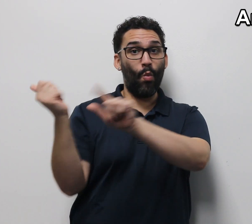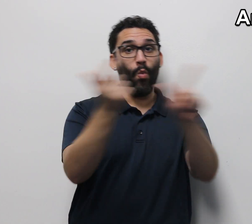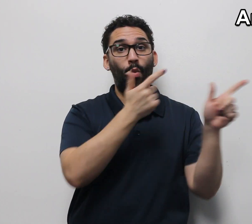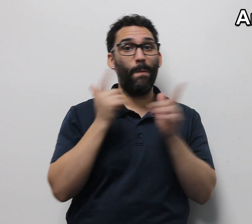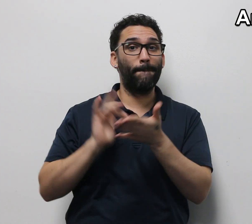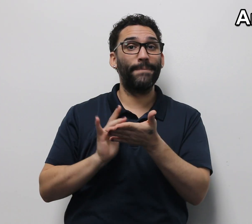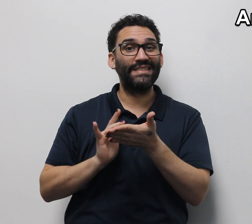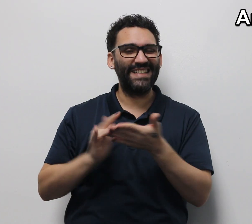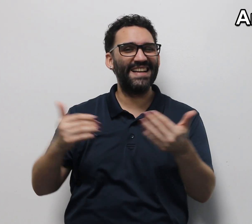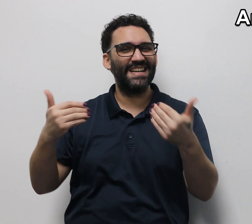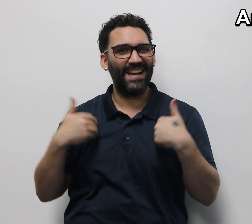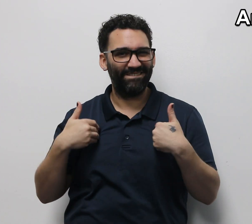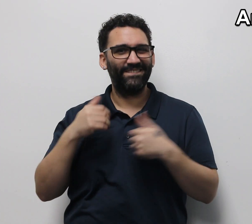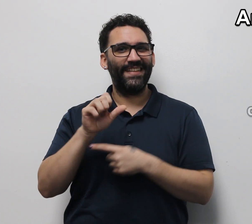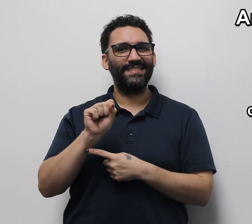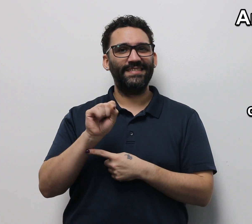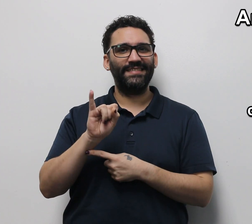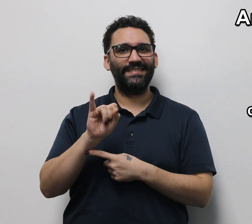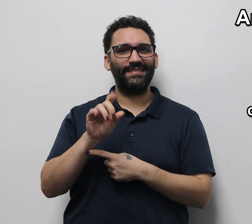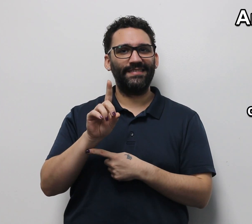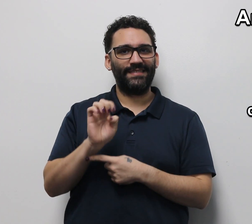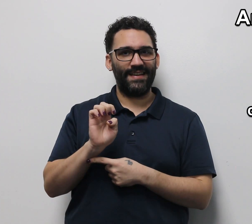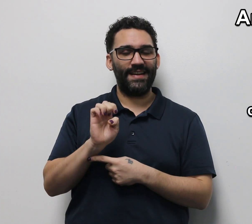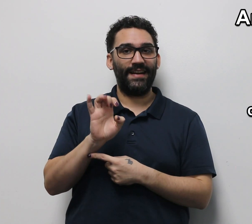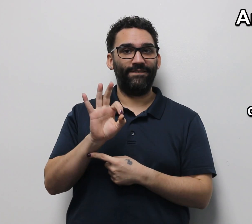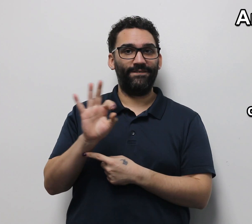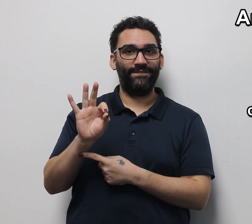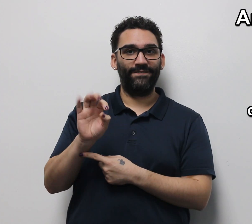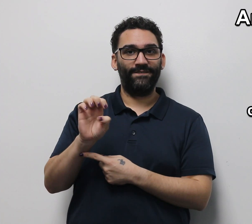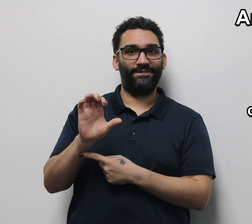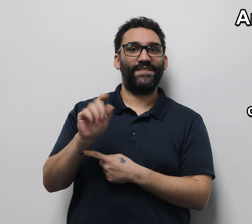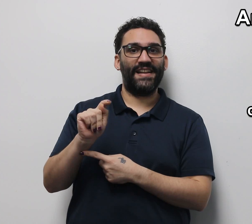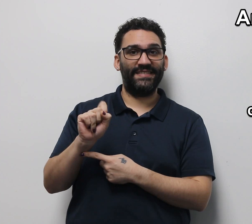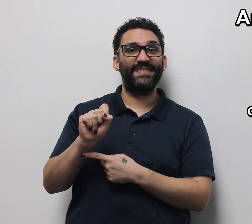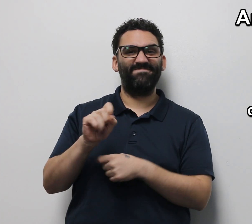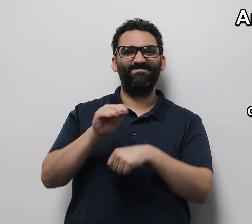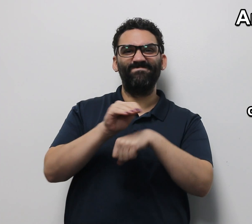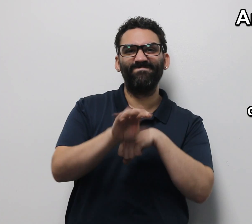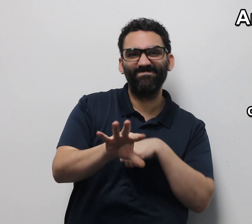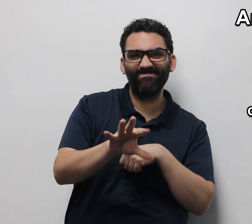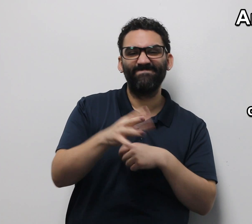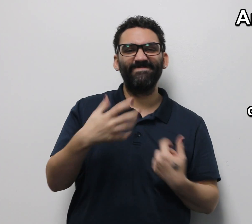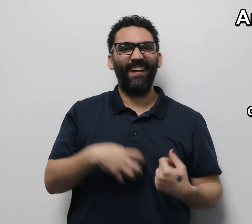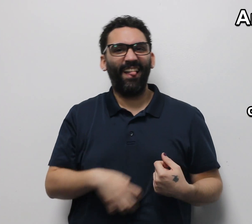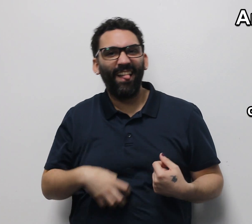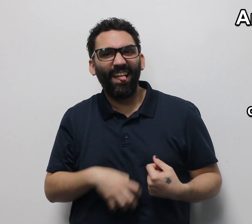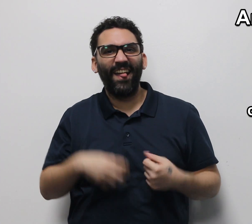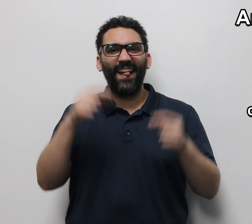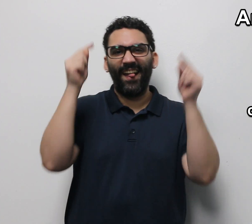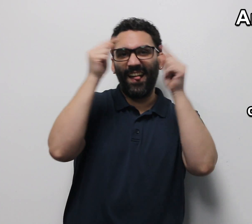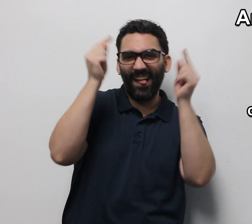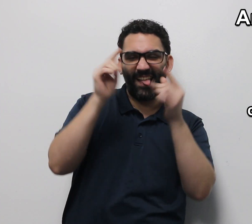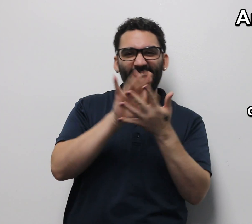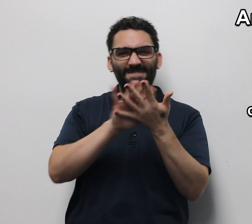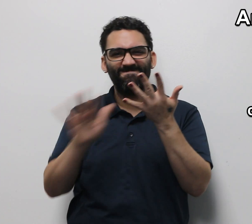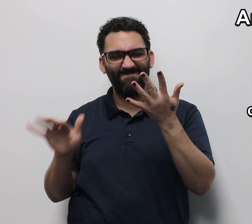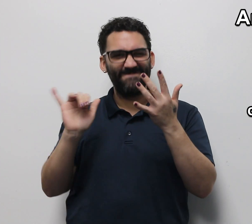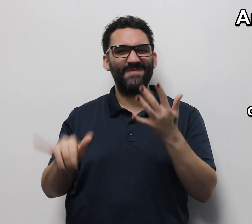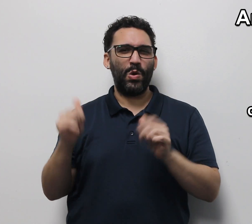All medications do have possible side effects, whether that be nausea or headaches or any other side effect.